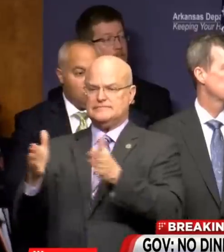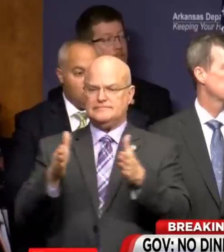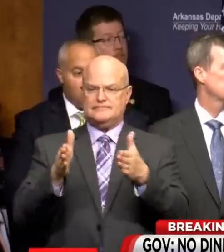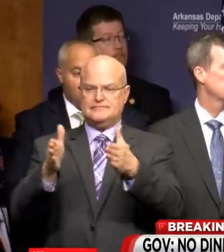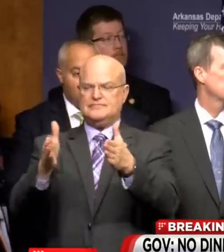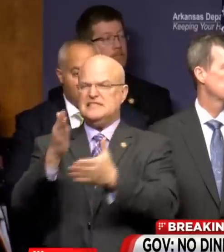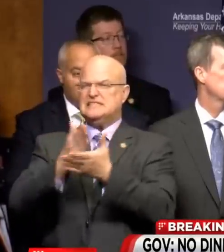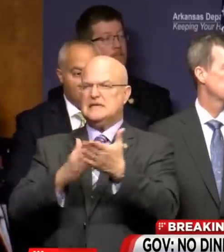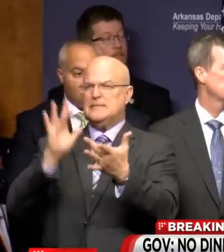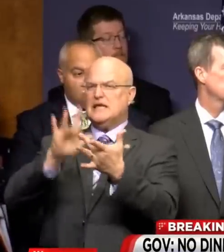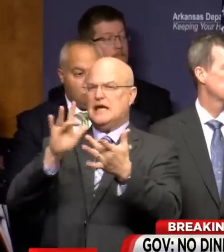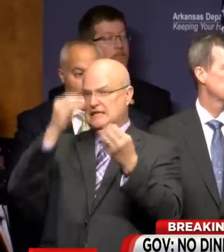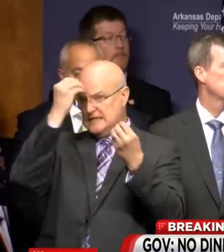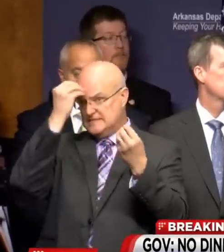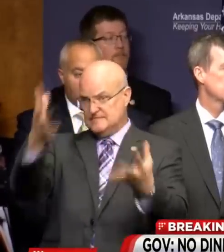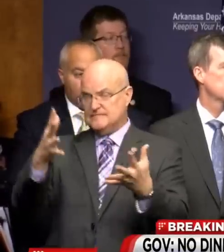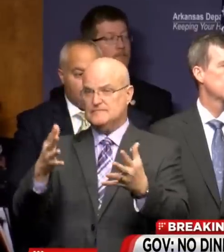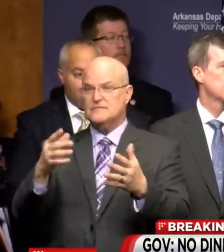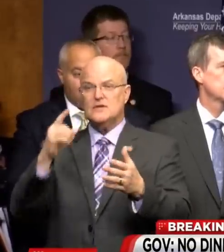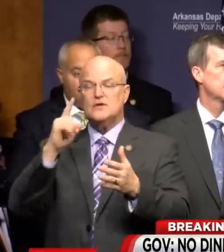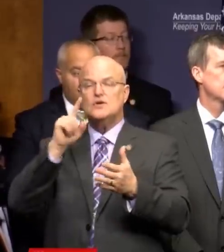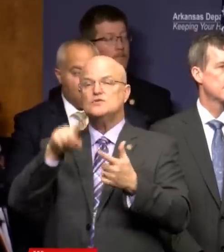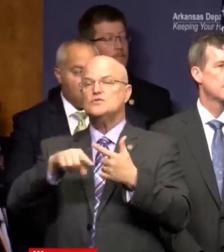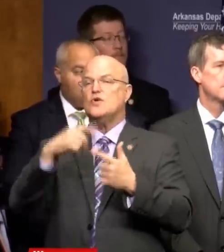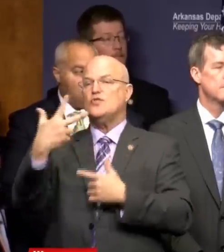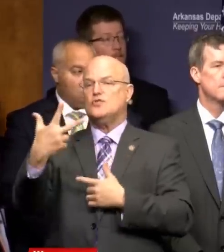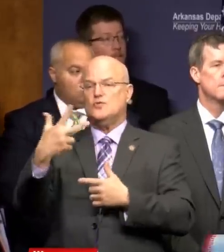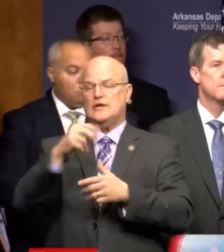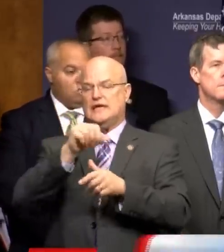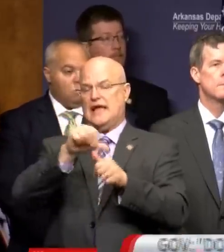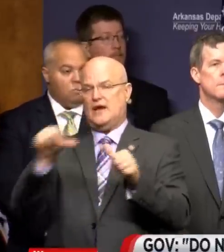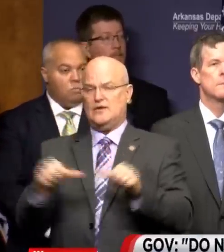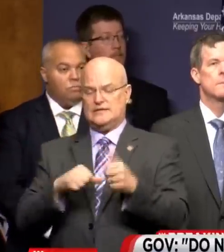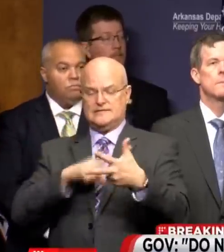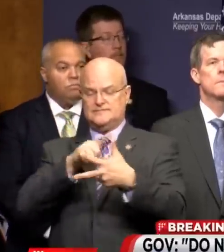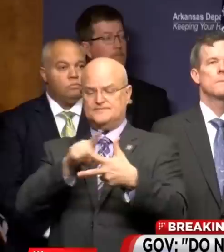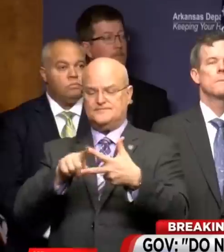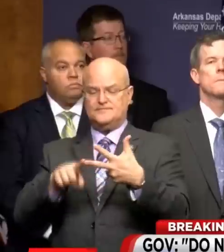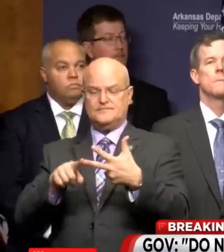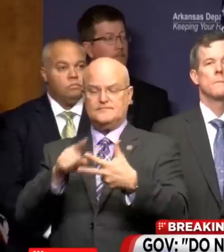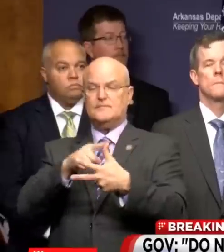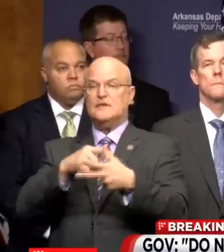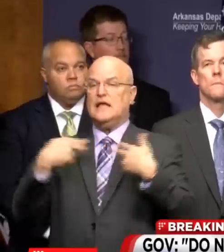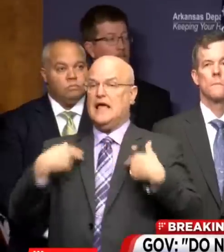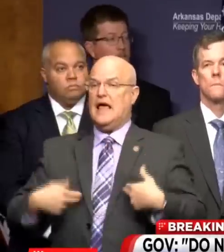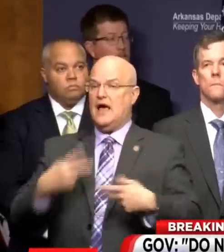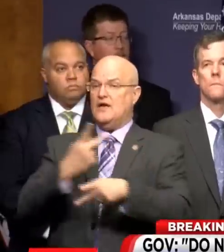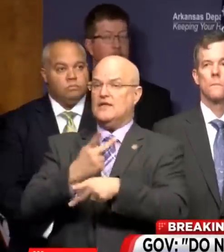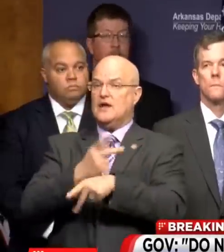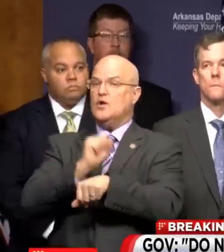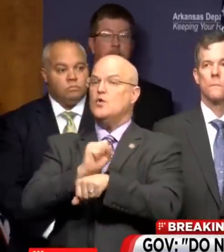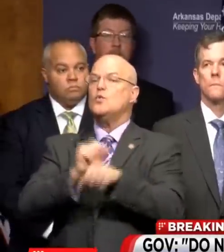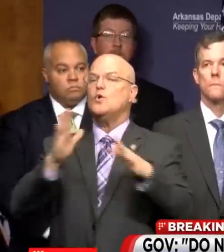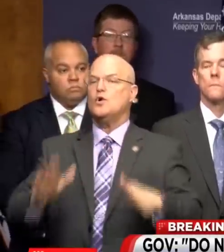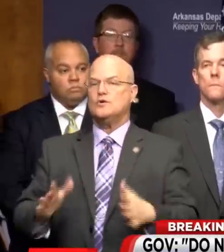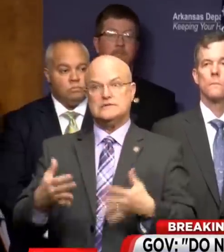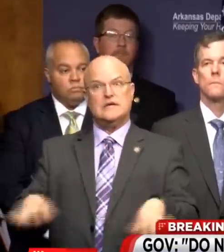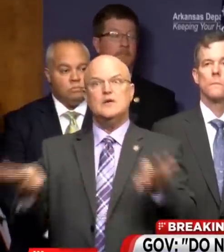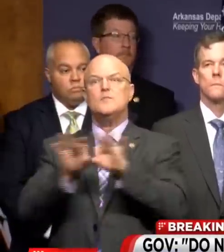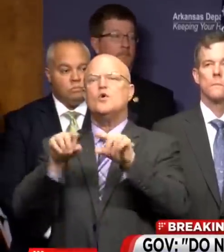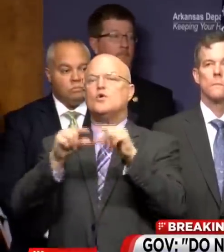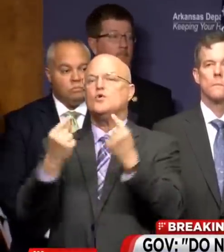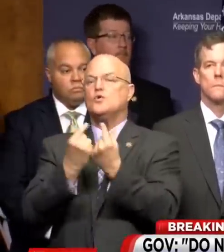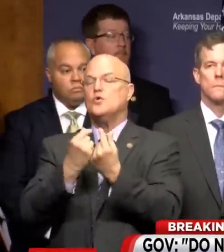our contact investigation energies towards three priority areas. One is healthcare workers. That's a very important